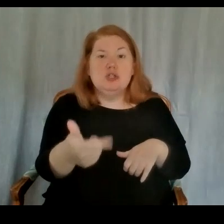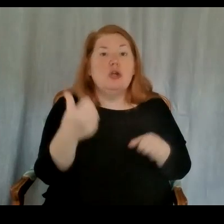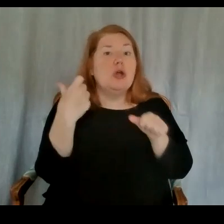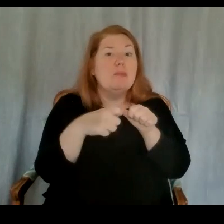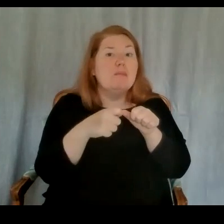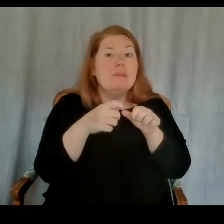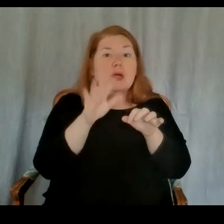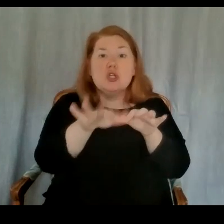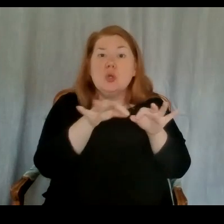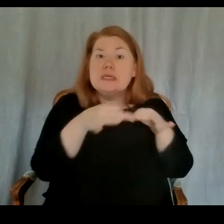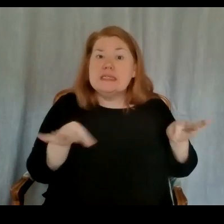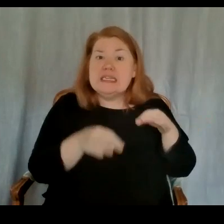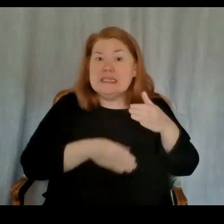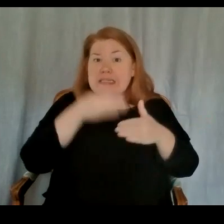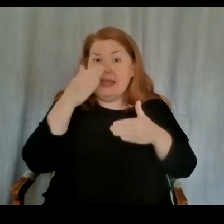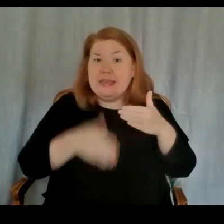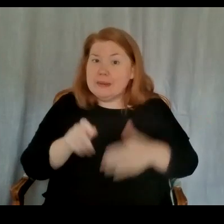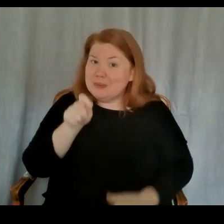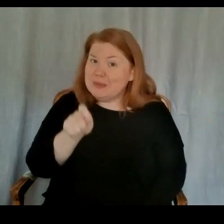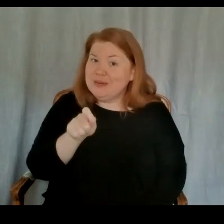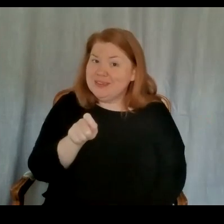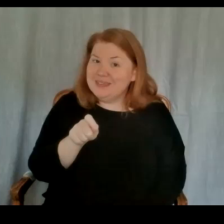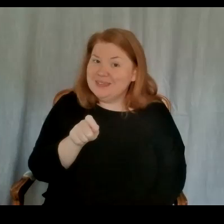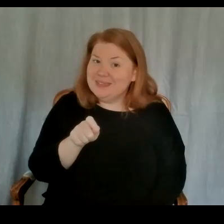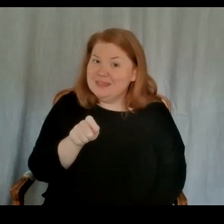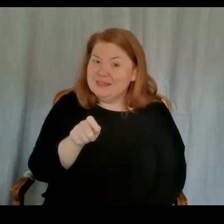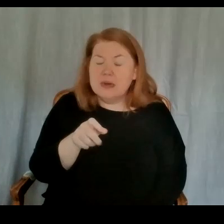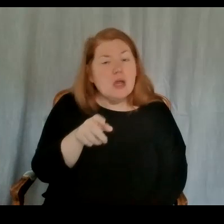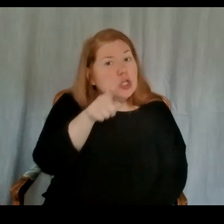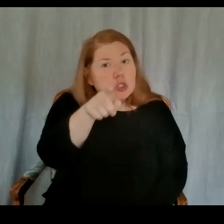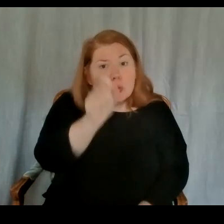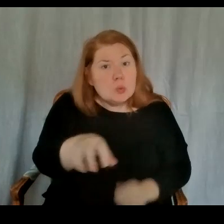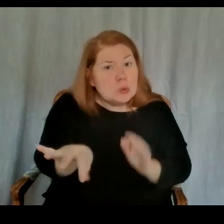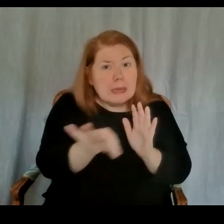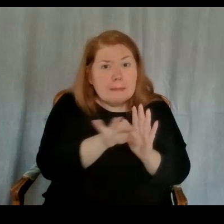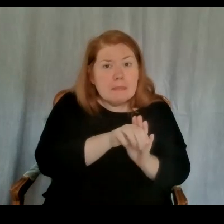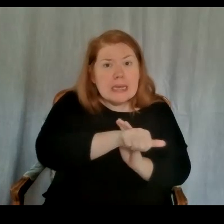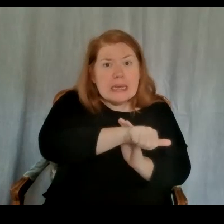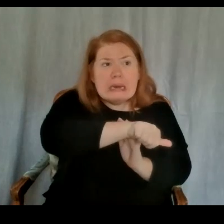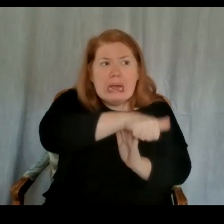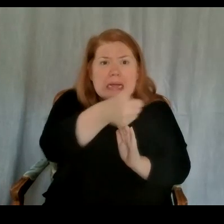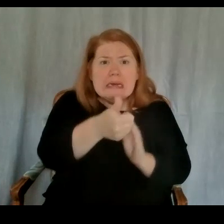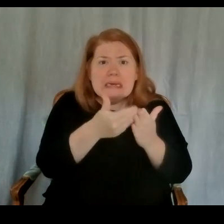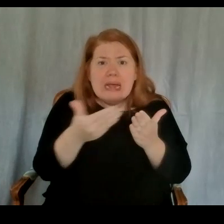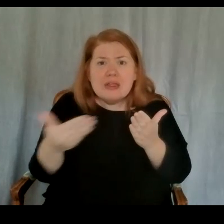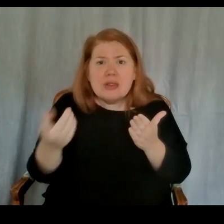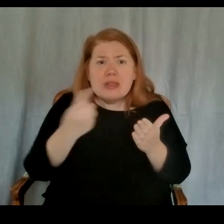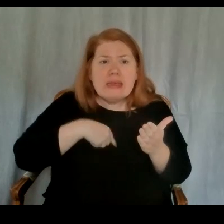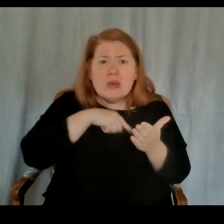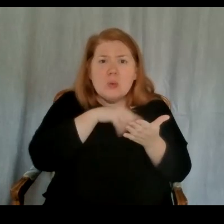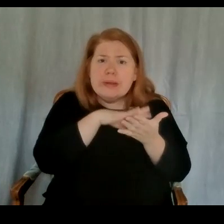You can write something else too. There are so many things that we learned about